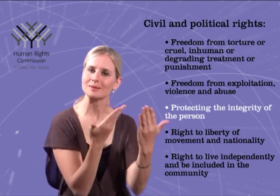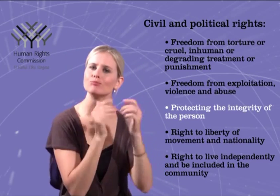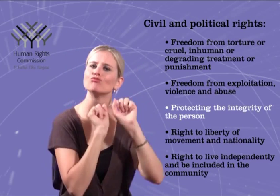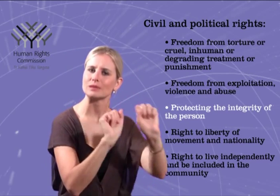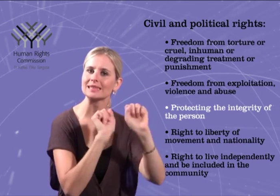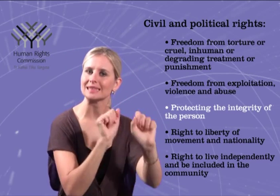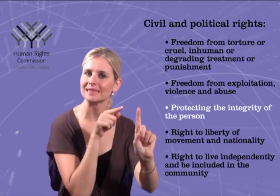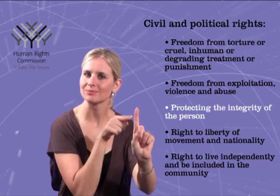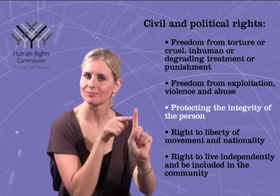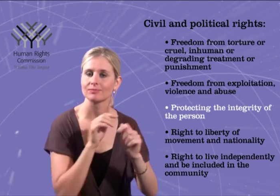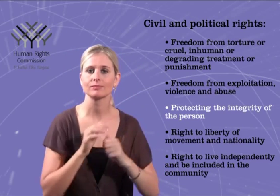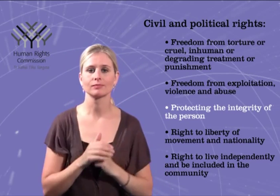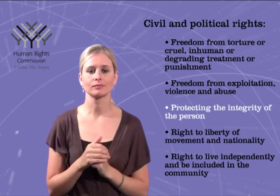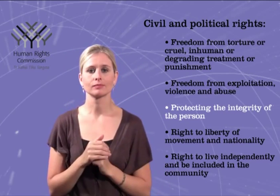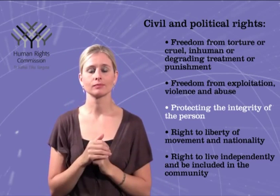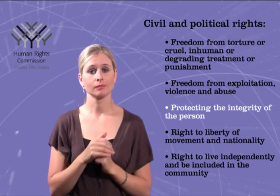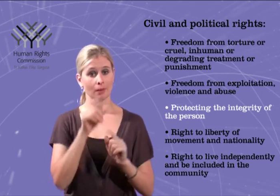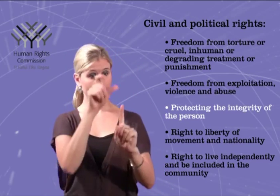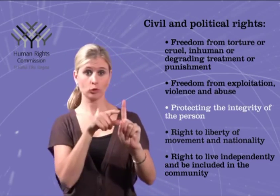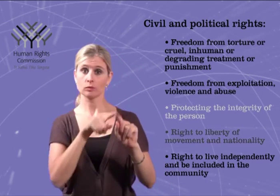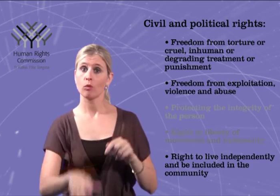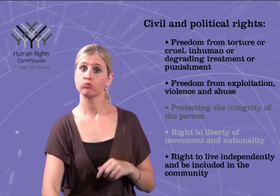protecting the integrity of the person,